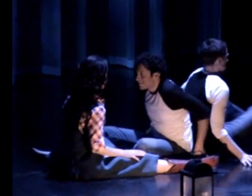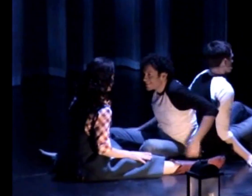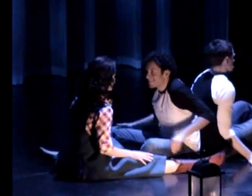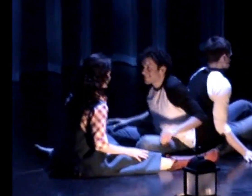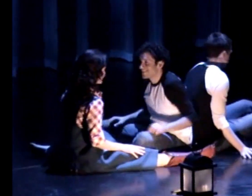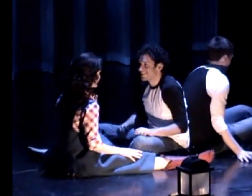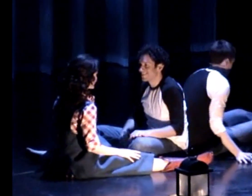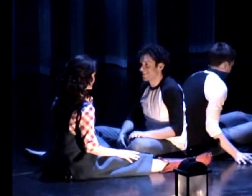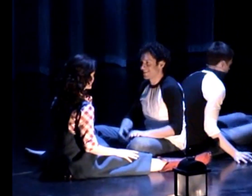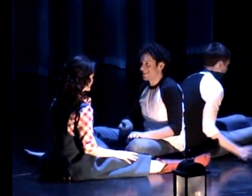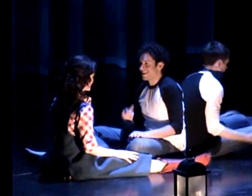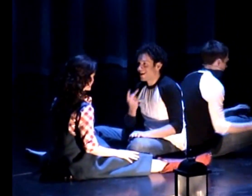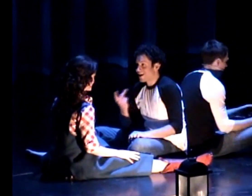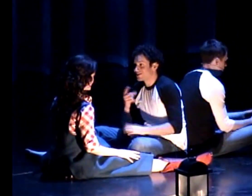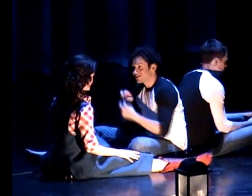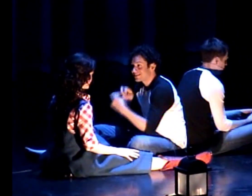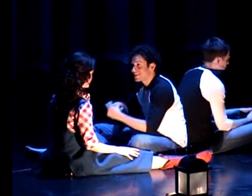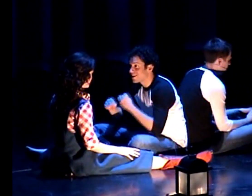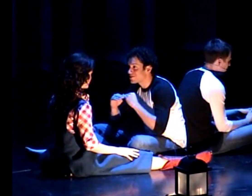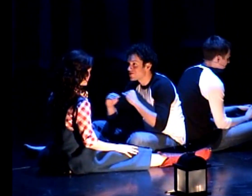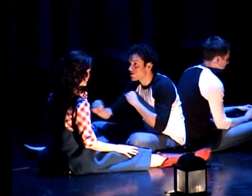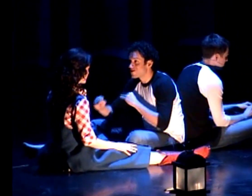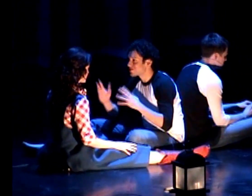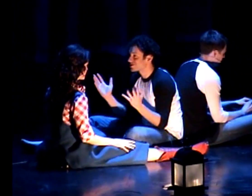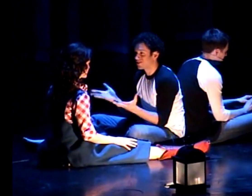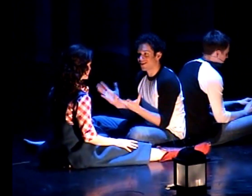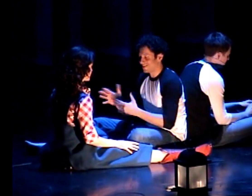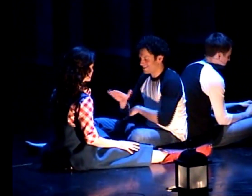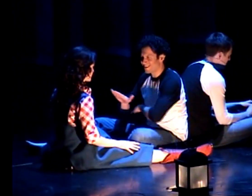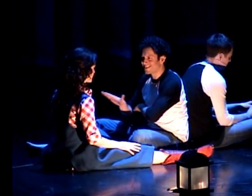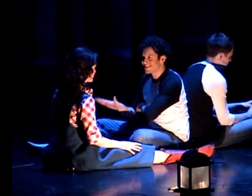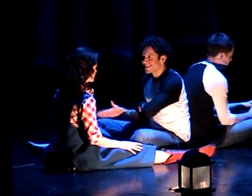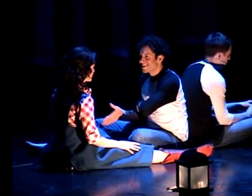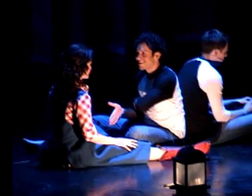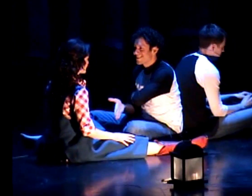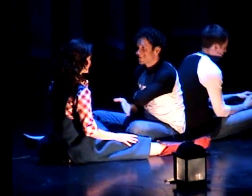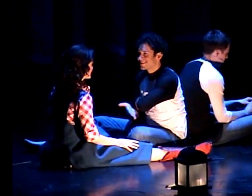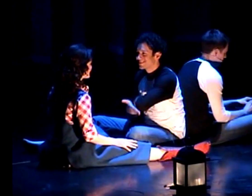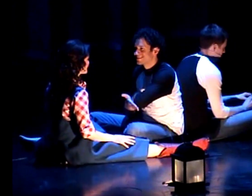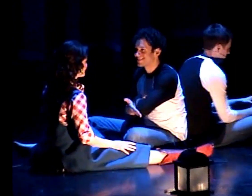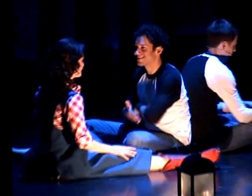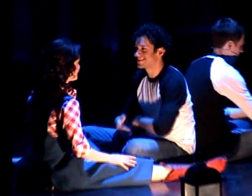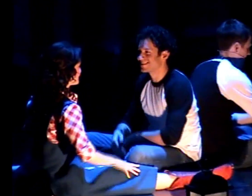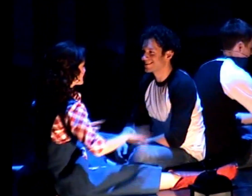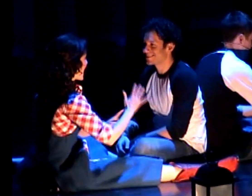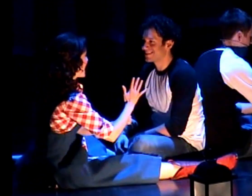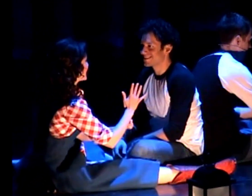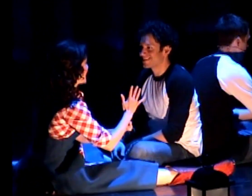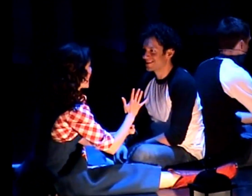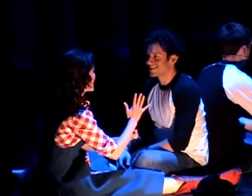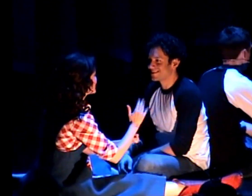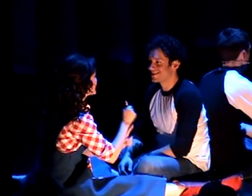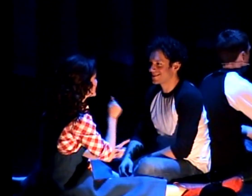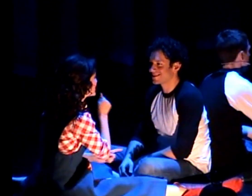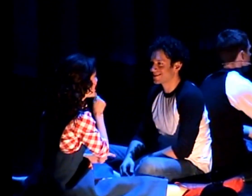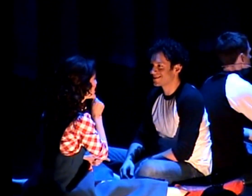I'm sitting on the floor and talking till dawn, candles and